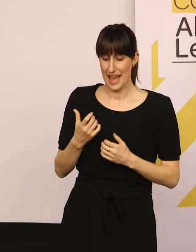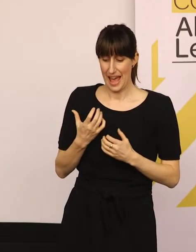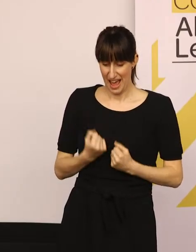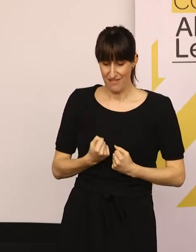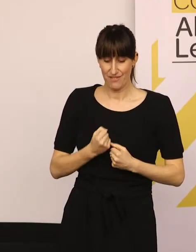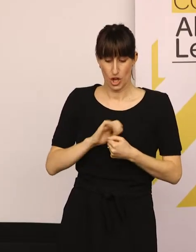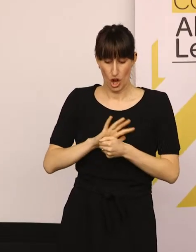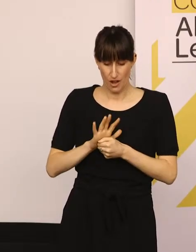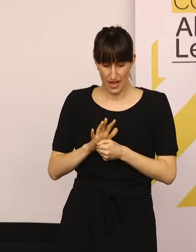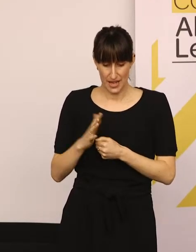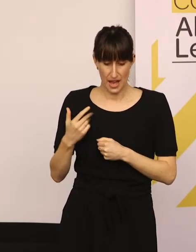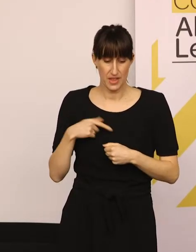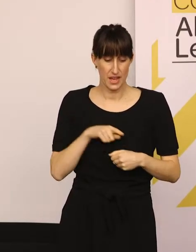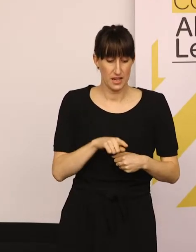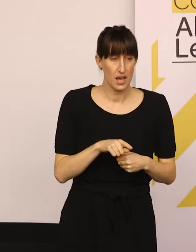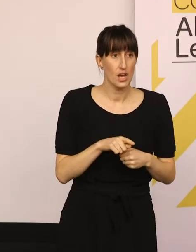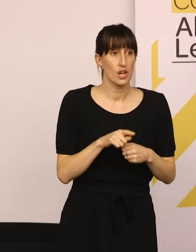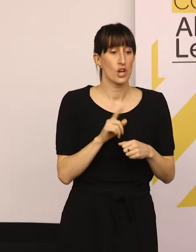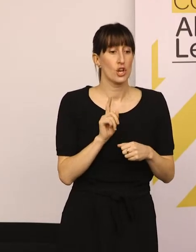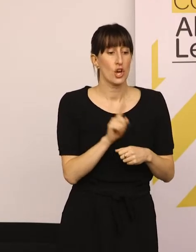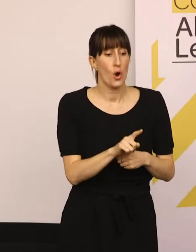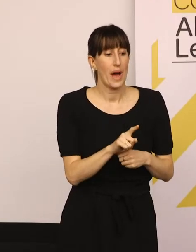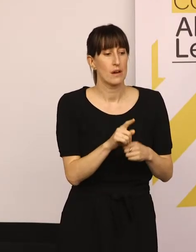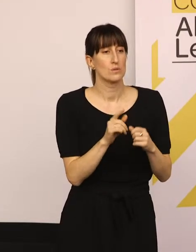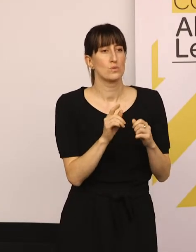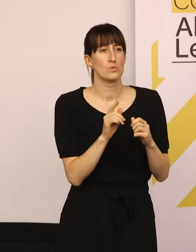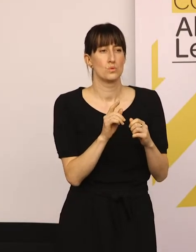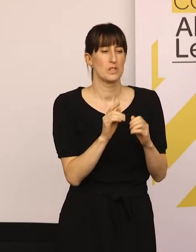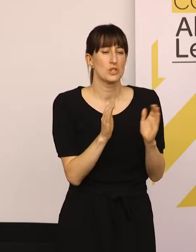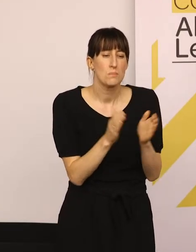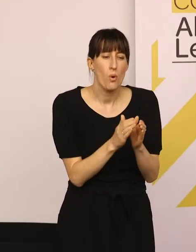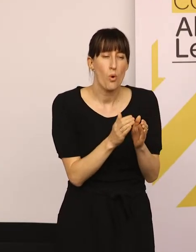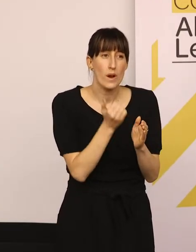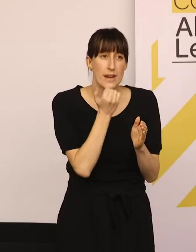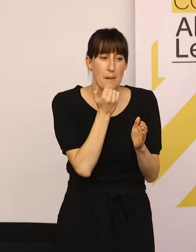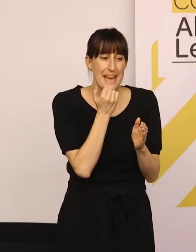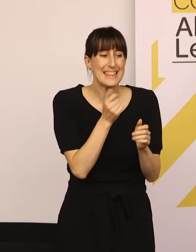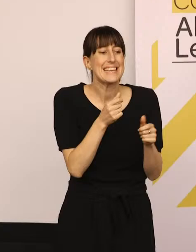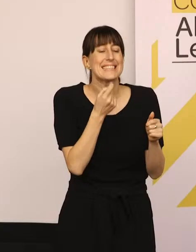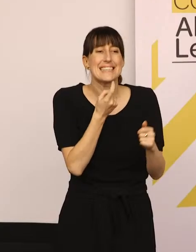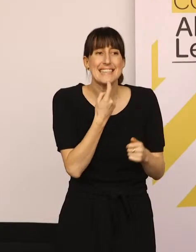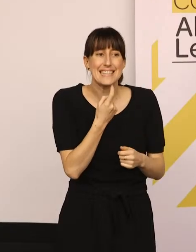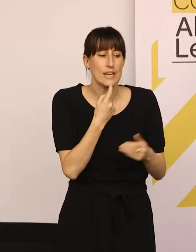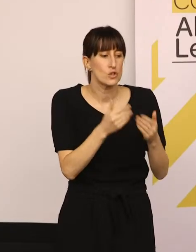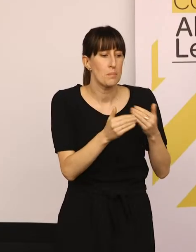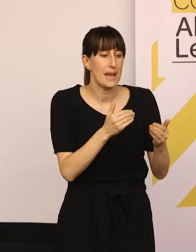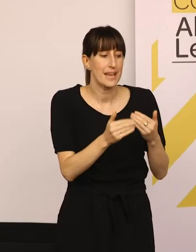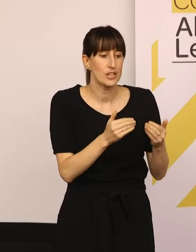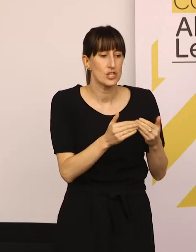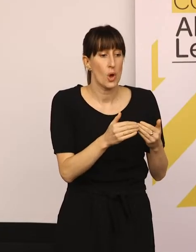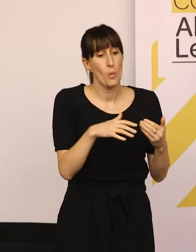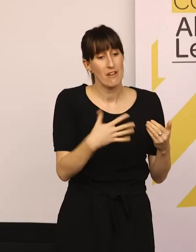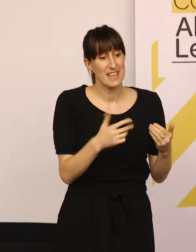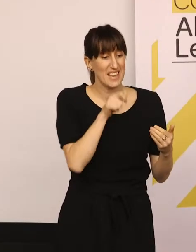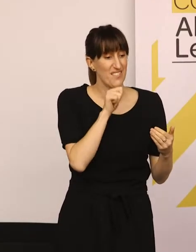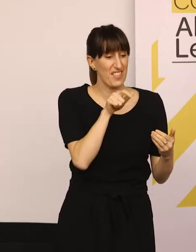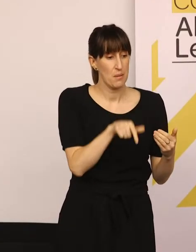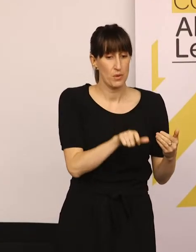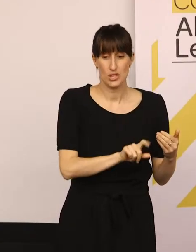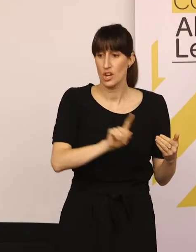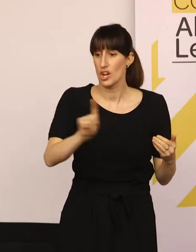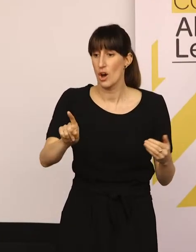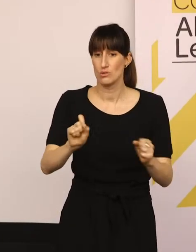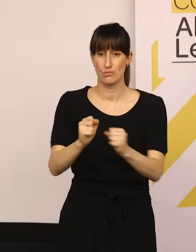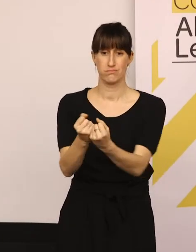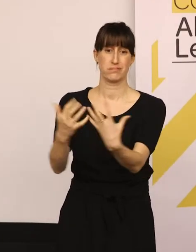small group they are with, it is much easier to manage that and ring fence that than it would be if there was a larger event without